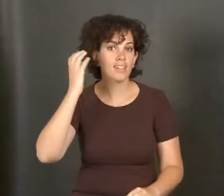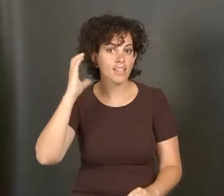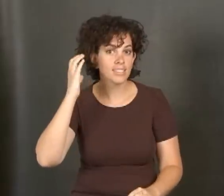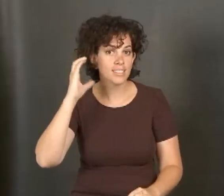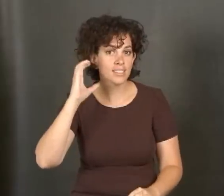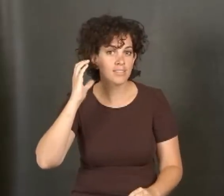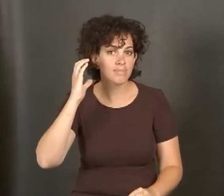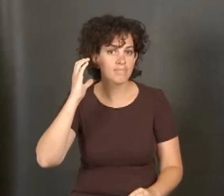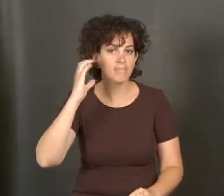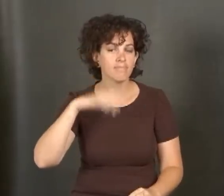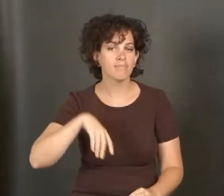cousin,